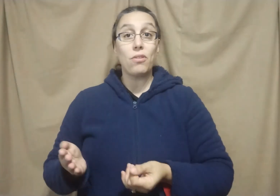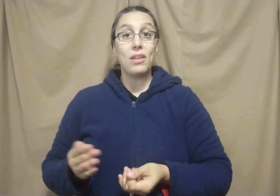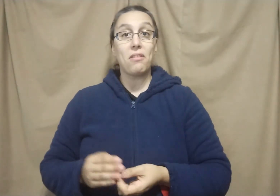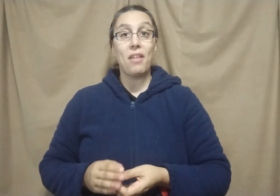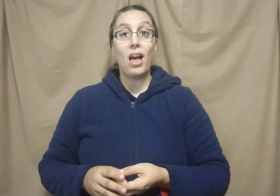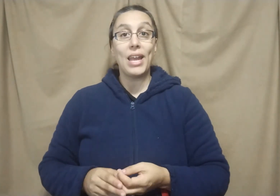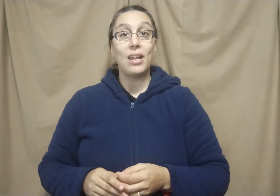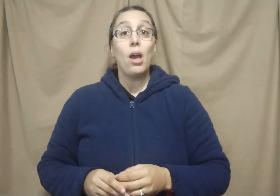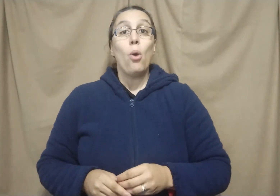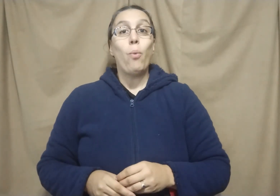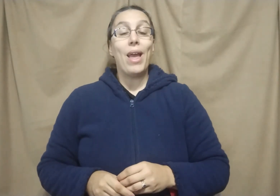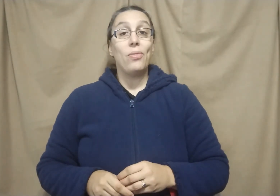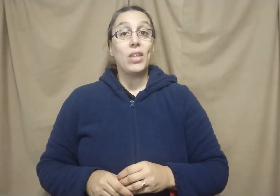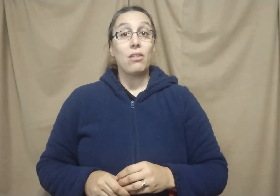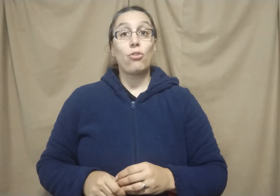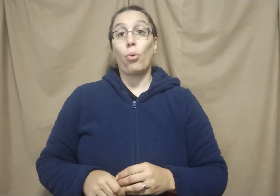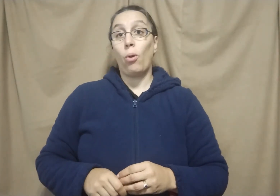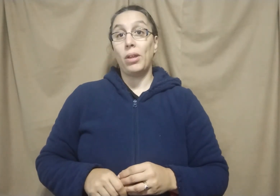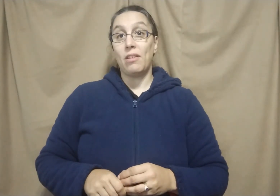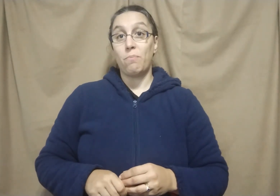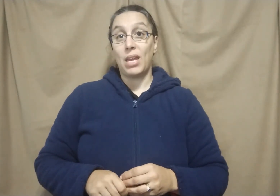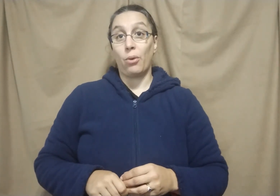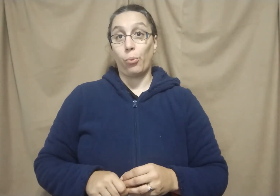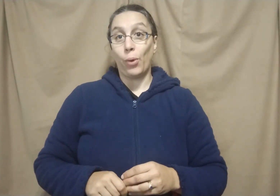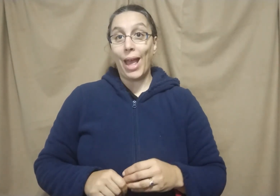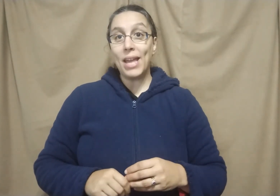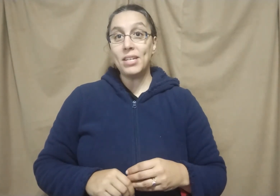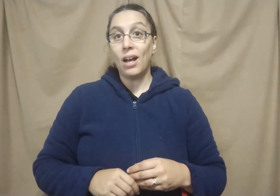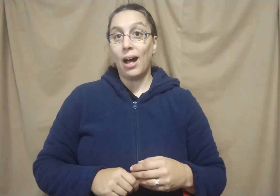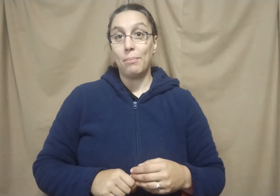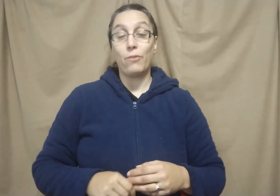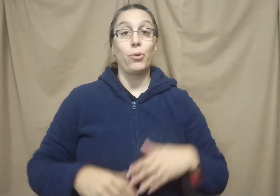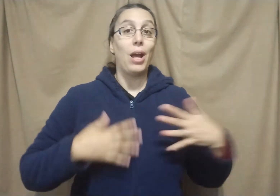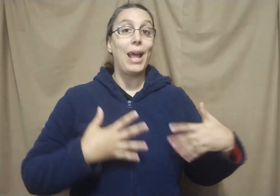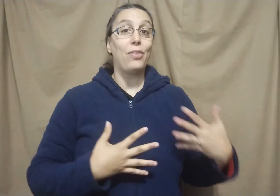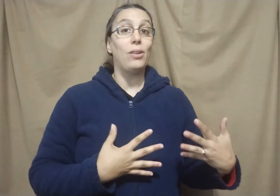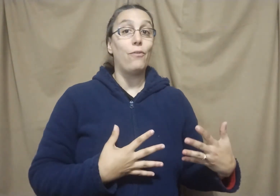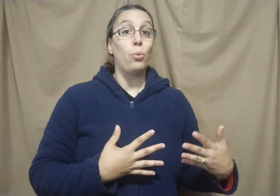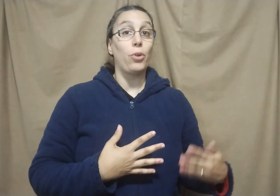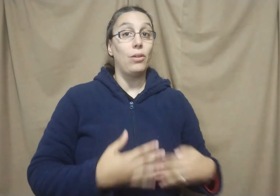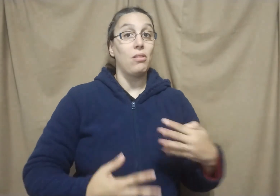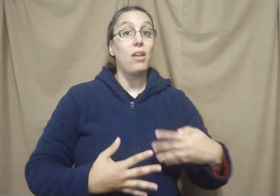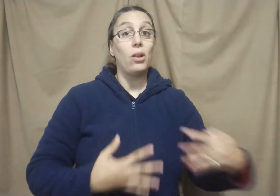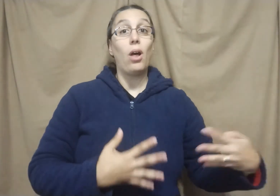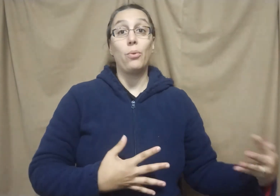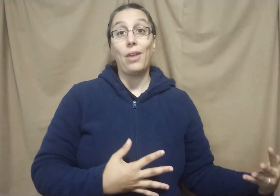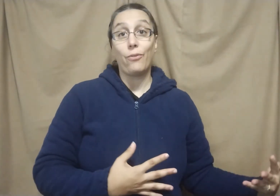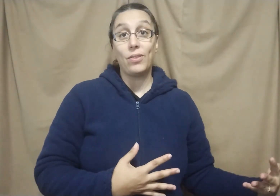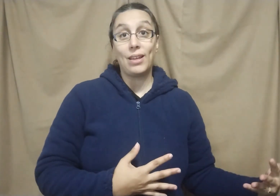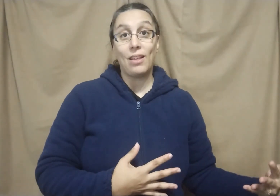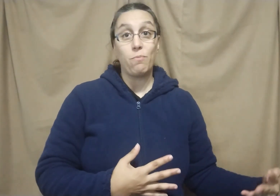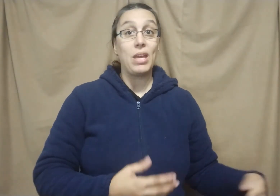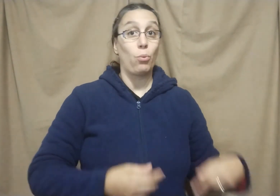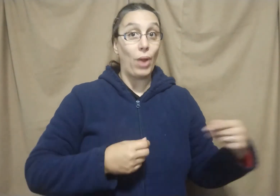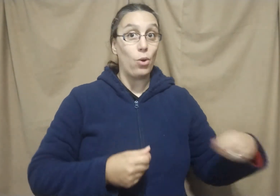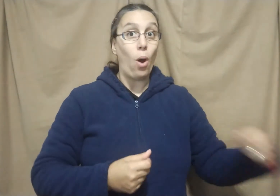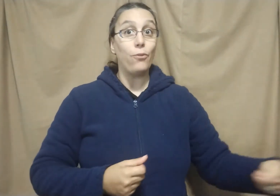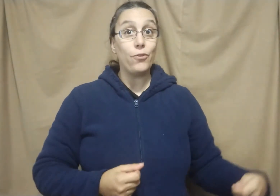this sign when the scroll is being read. If you're not at the level where you can sign along with everything that's being read off of the